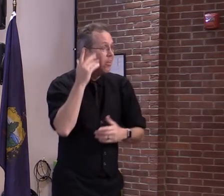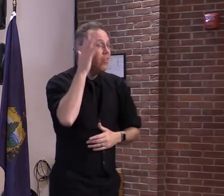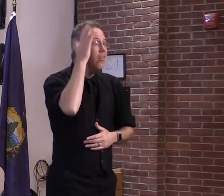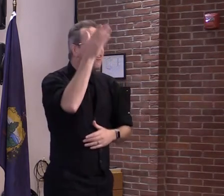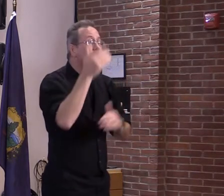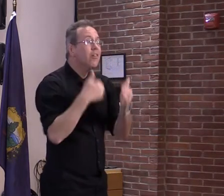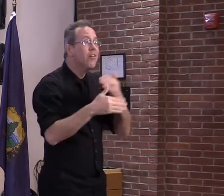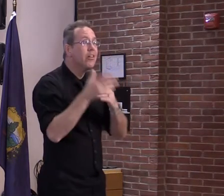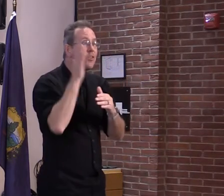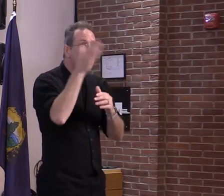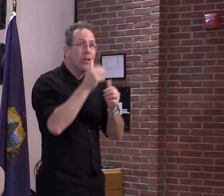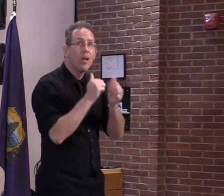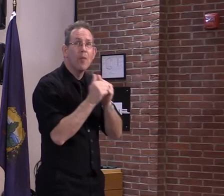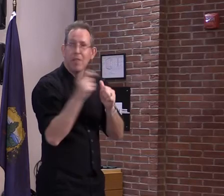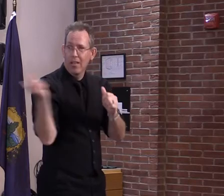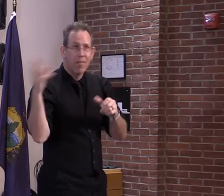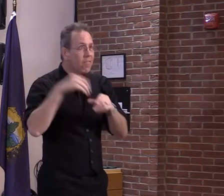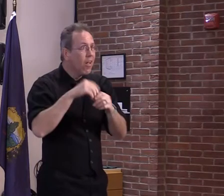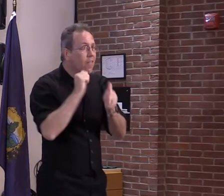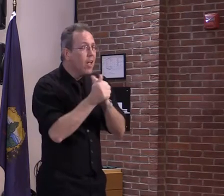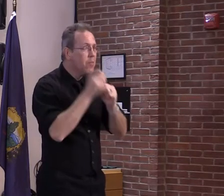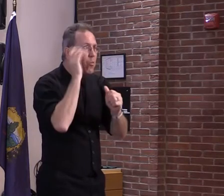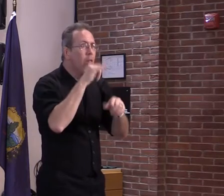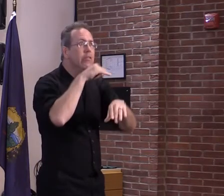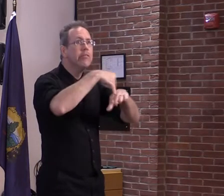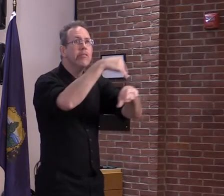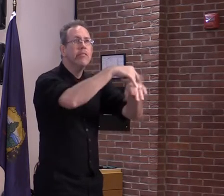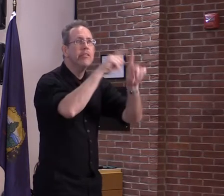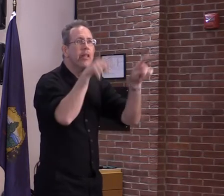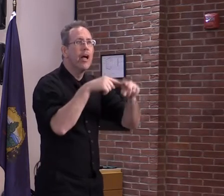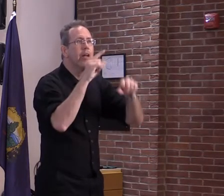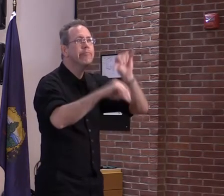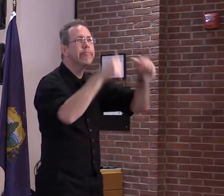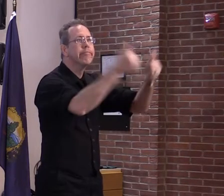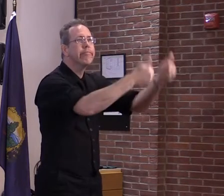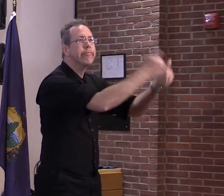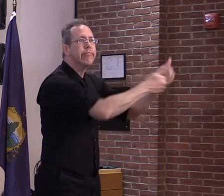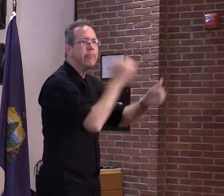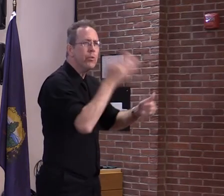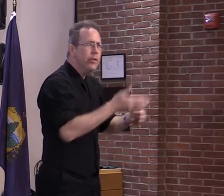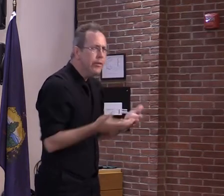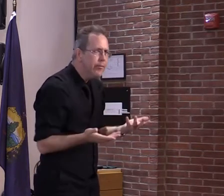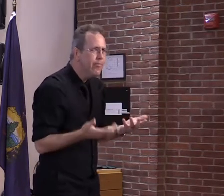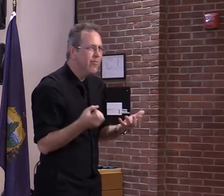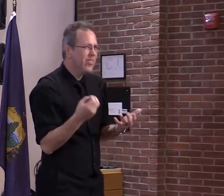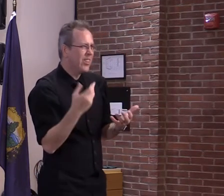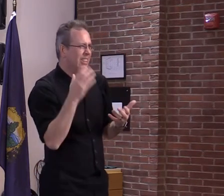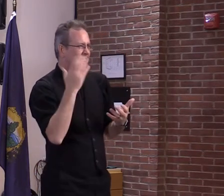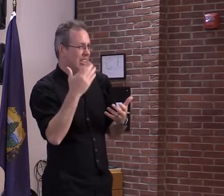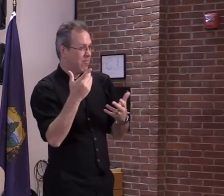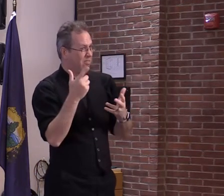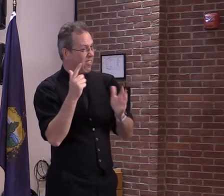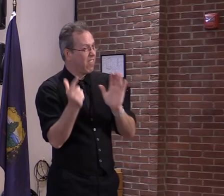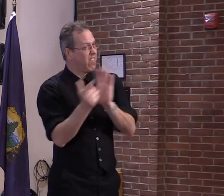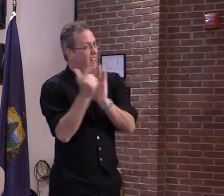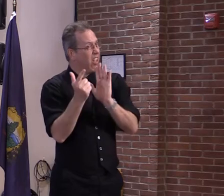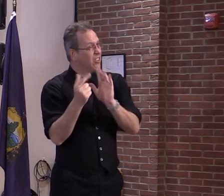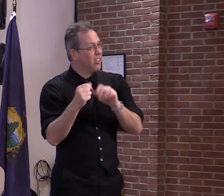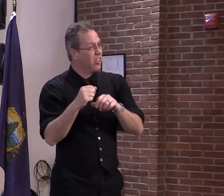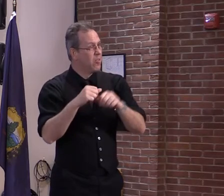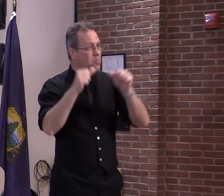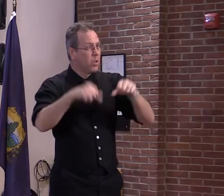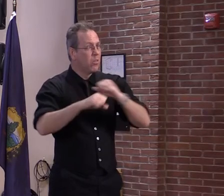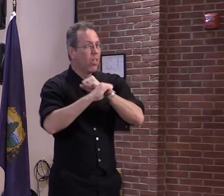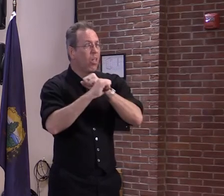here. Yeah. And that's not to mention that it's kind of borderline violating a billboard law. So I'm wondering if there's been